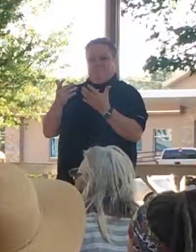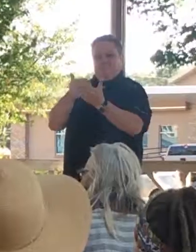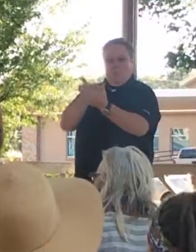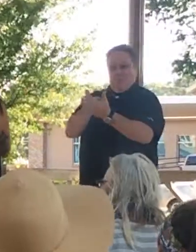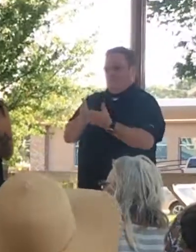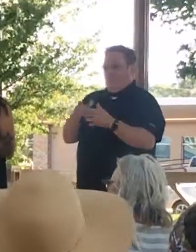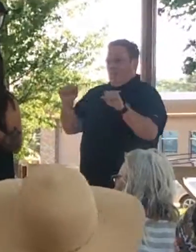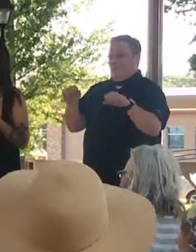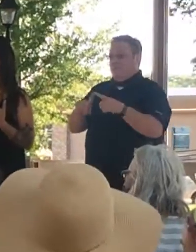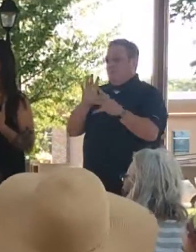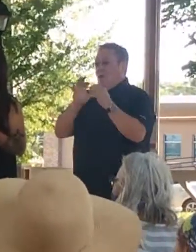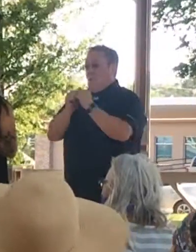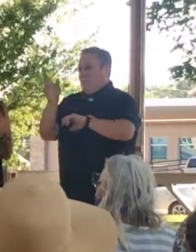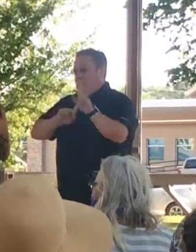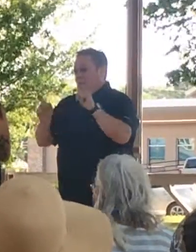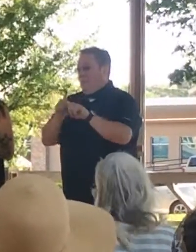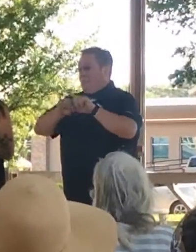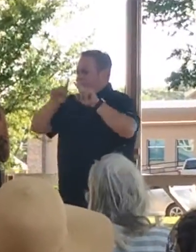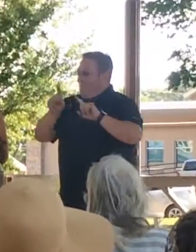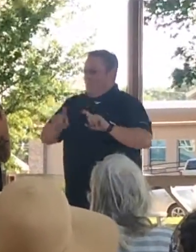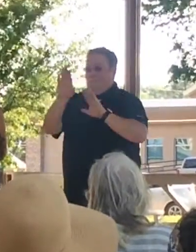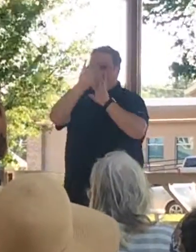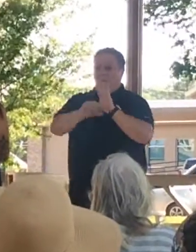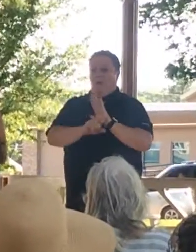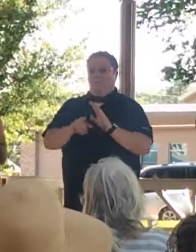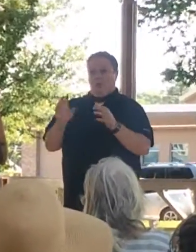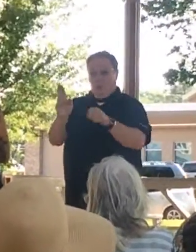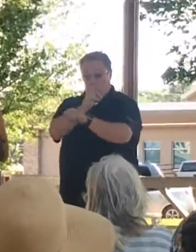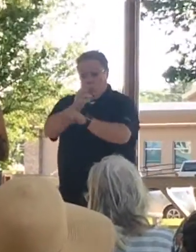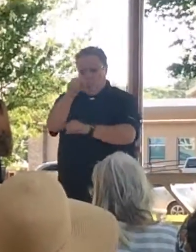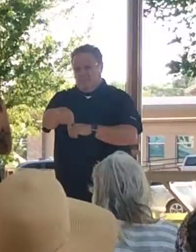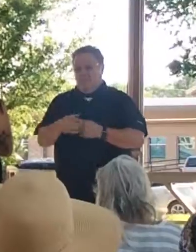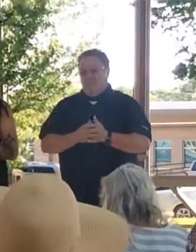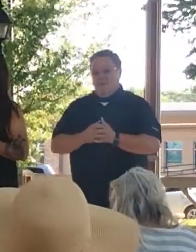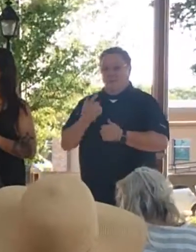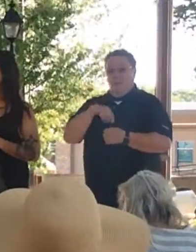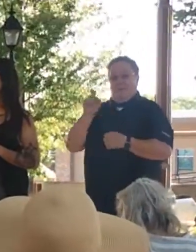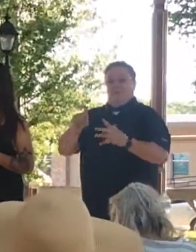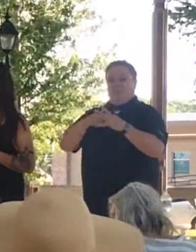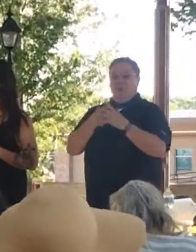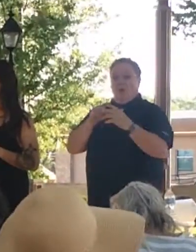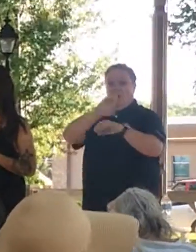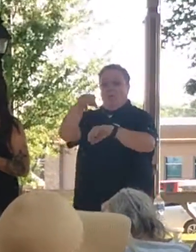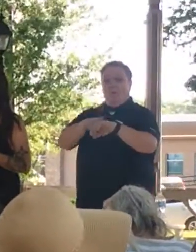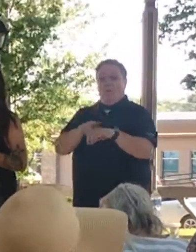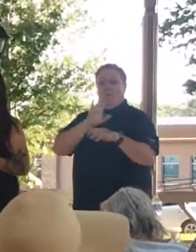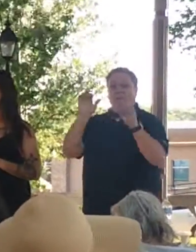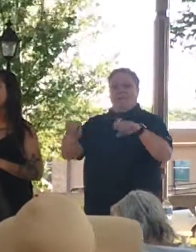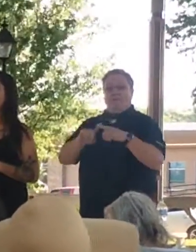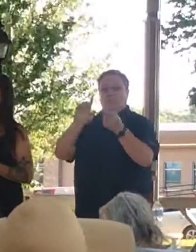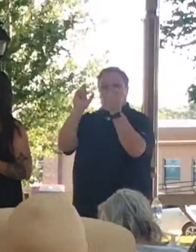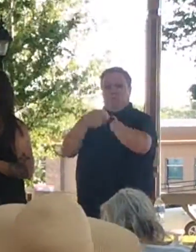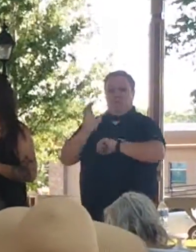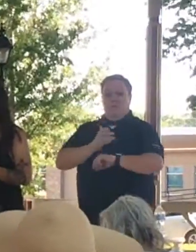as well as the ability to talk with people from all different backgrounds. Let's utilize this. We need to start normalizing being able to